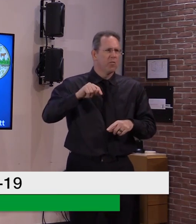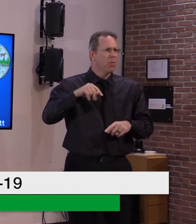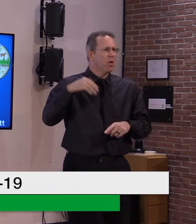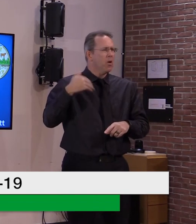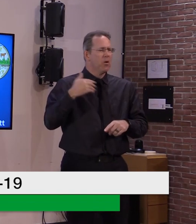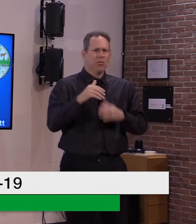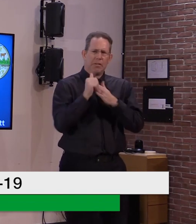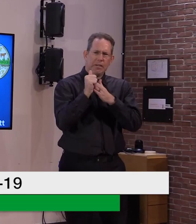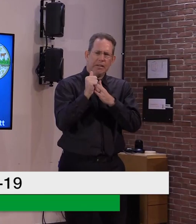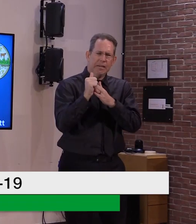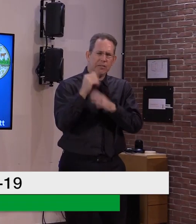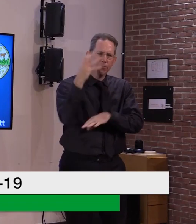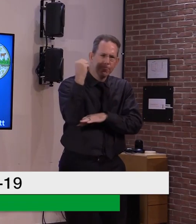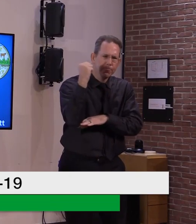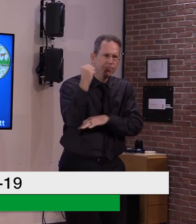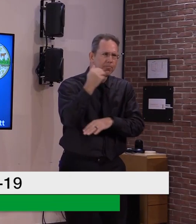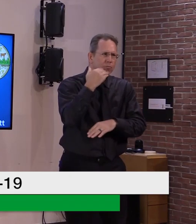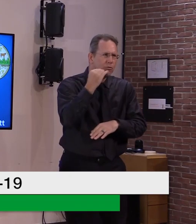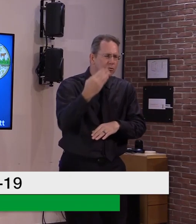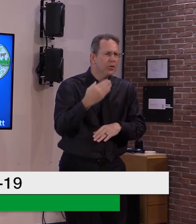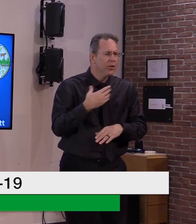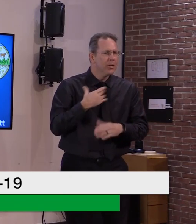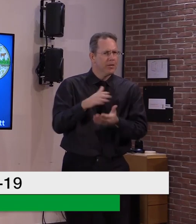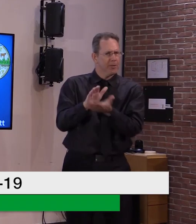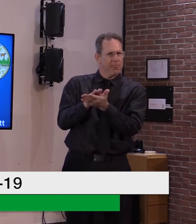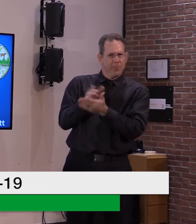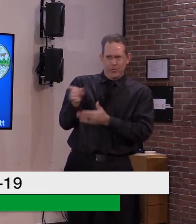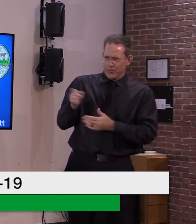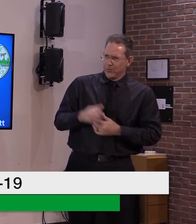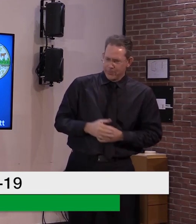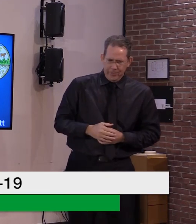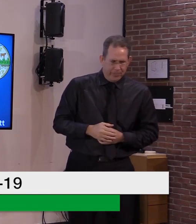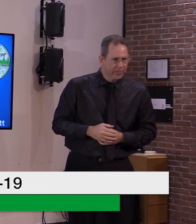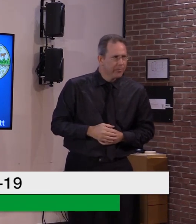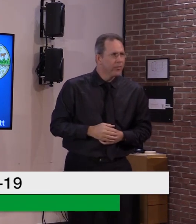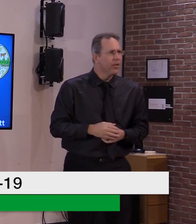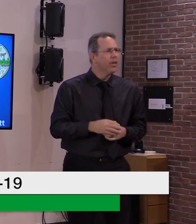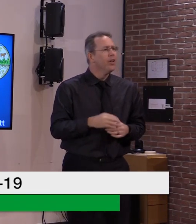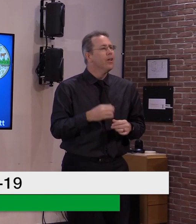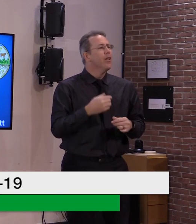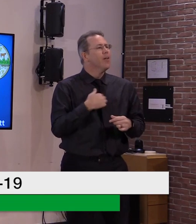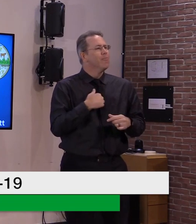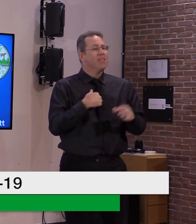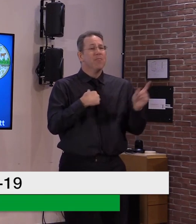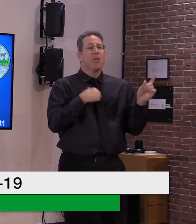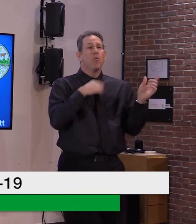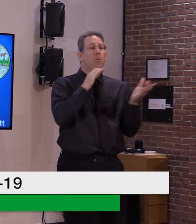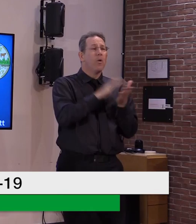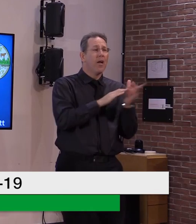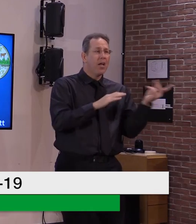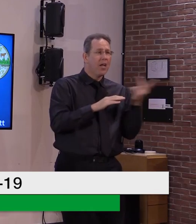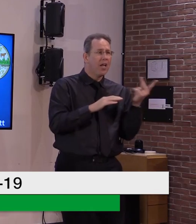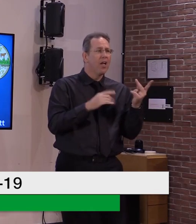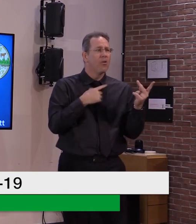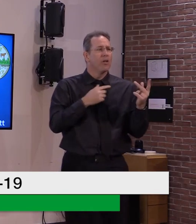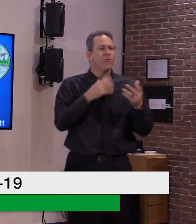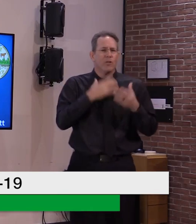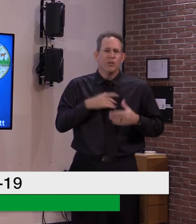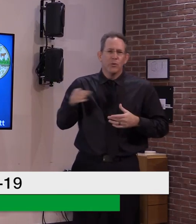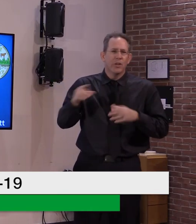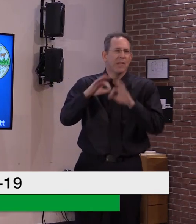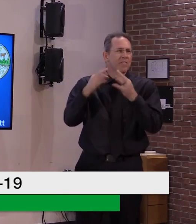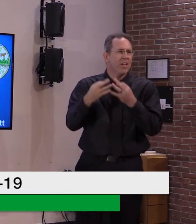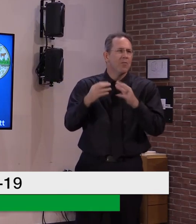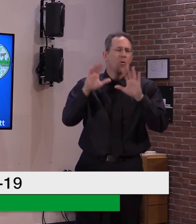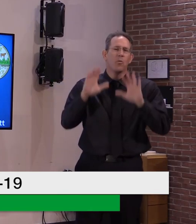so i'm going to pass some questions today he said my wife and i wish you your family a wonderful people